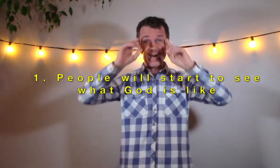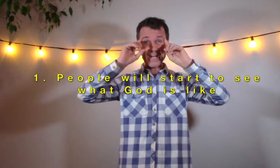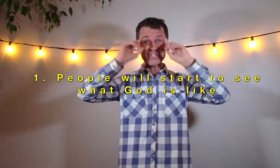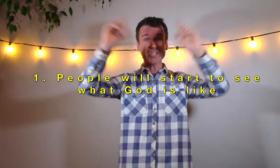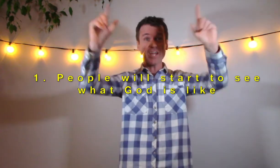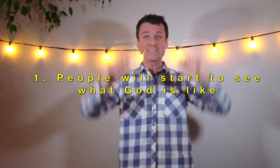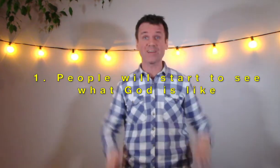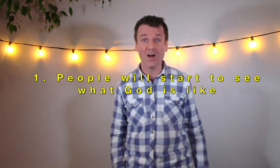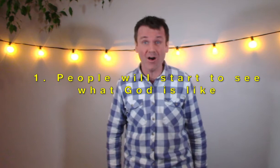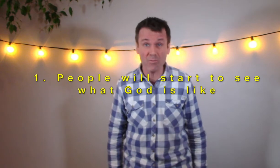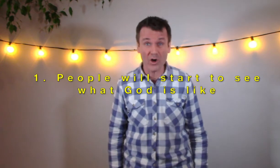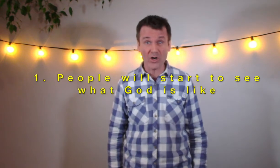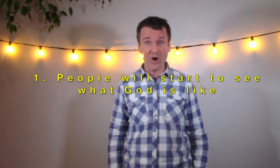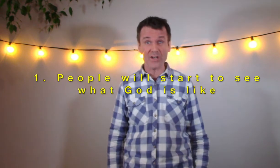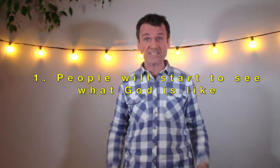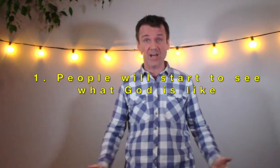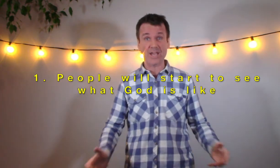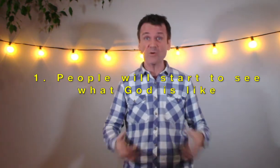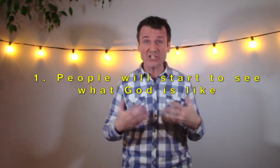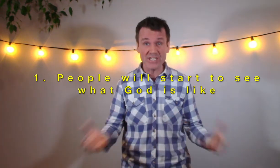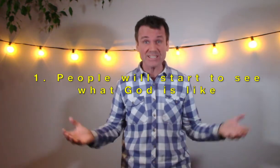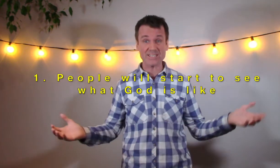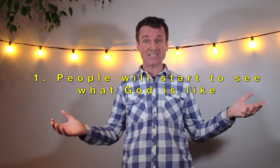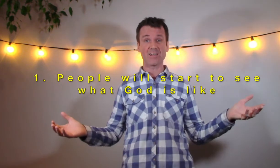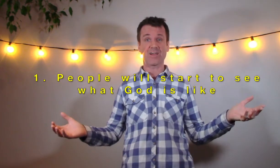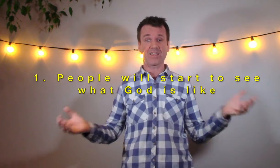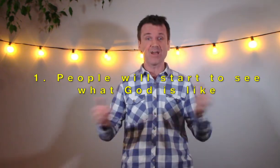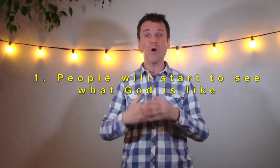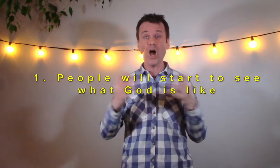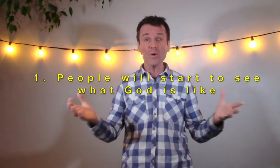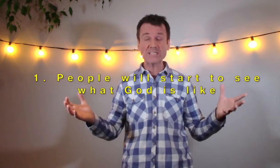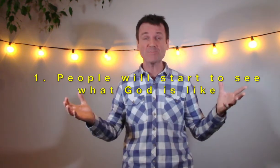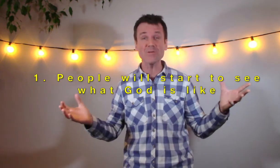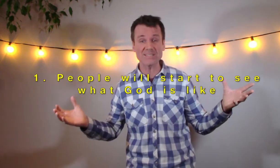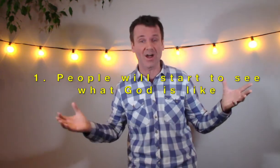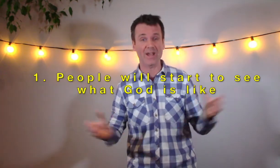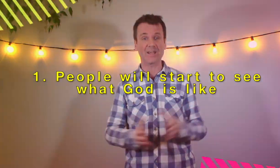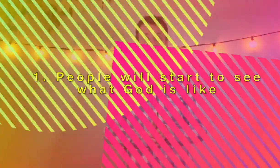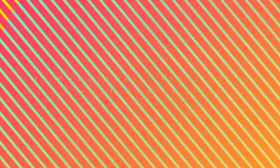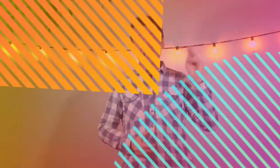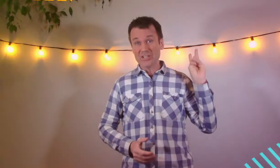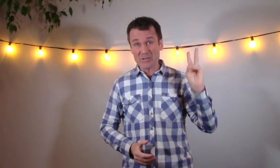catch sight of what God is like, what Jesus is like, what Holy Spirit's like. Number